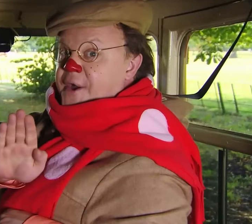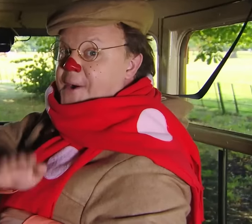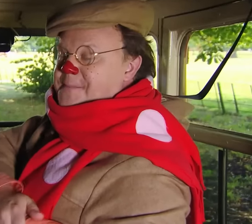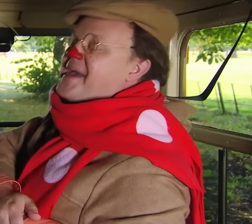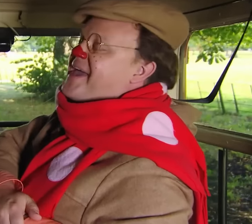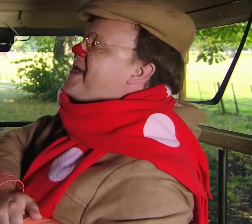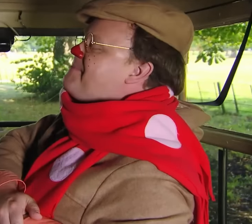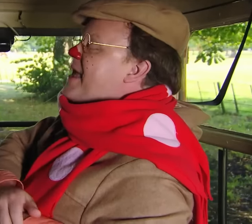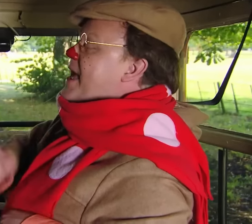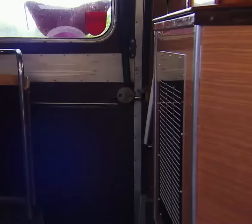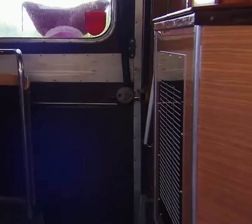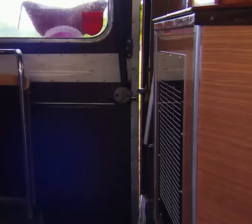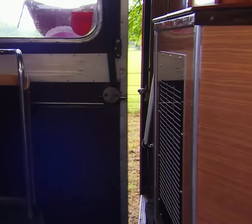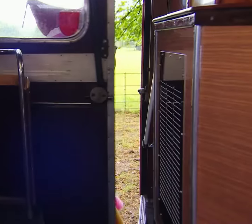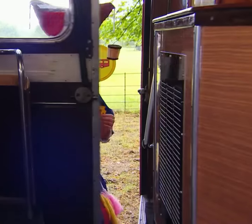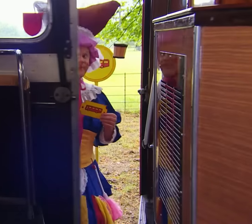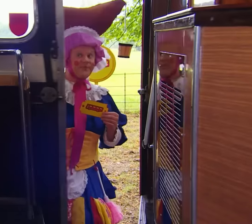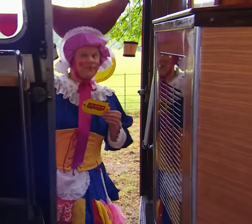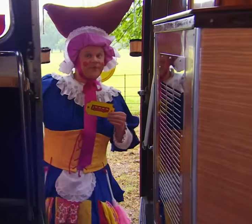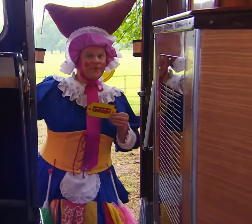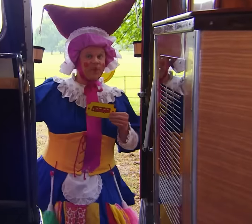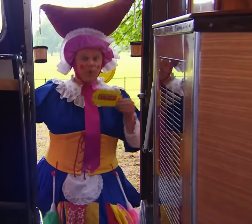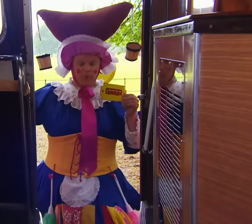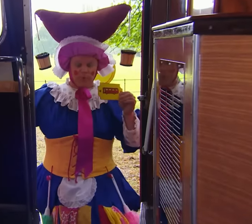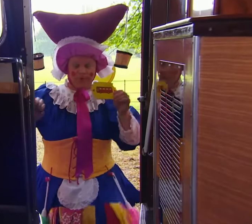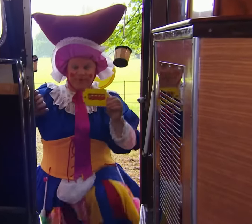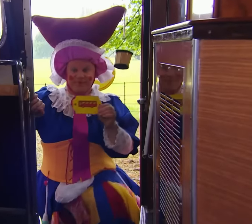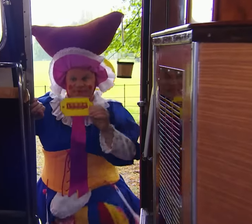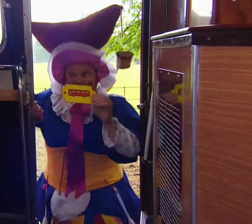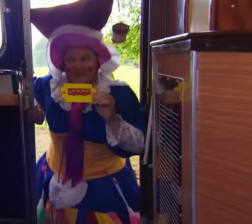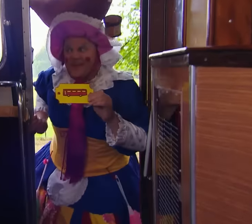stop. All aboard, please.